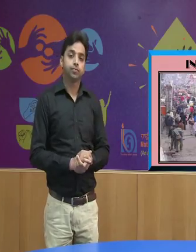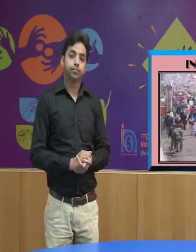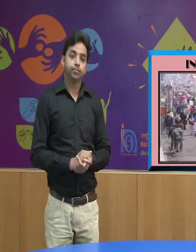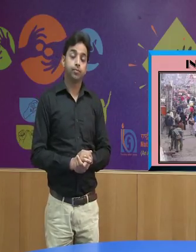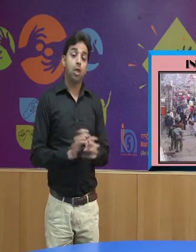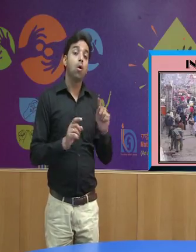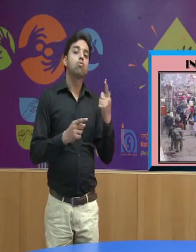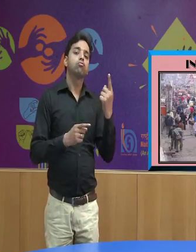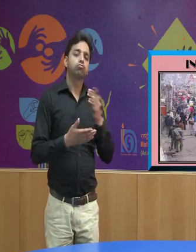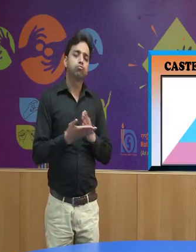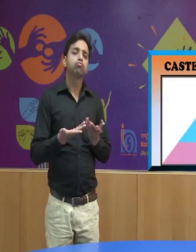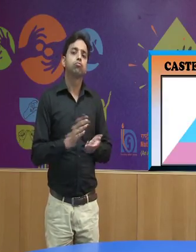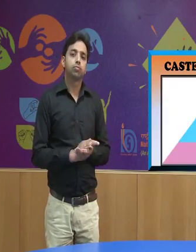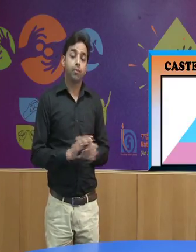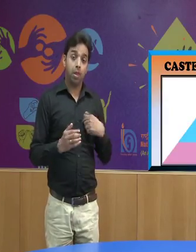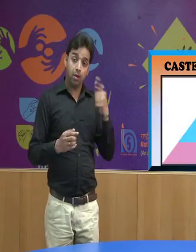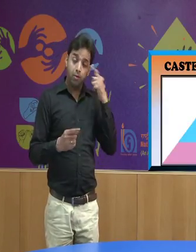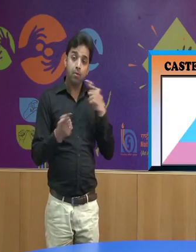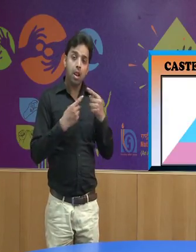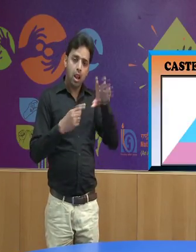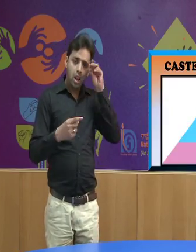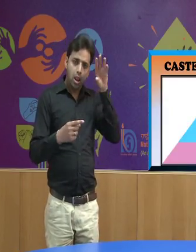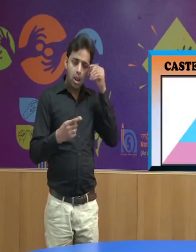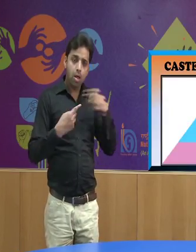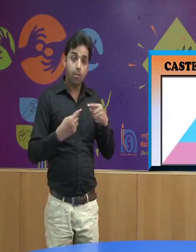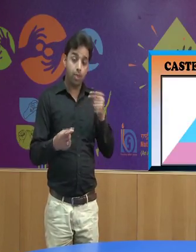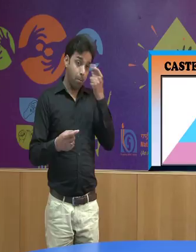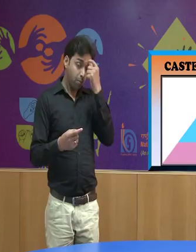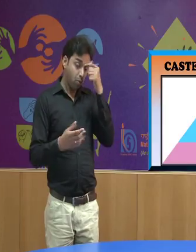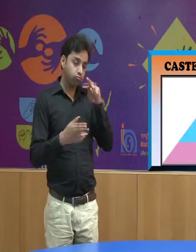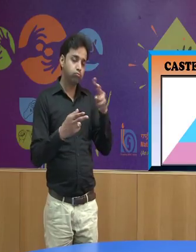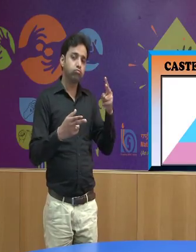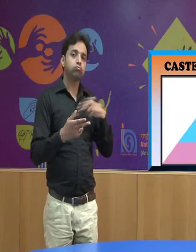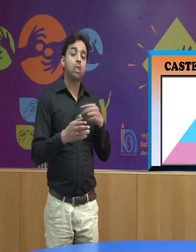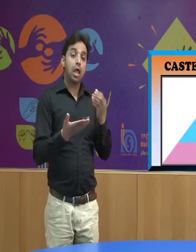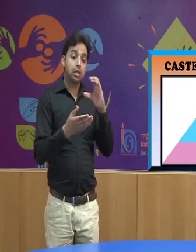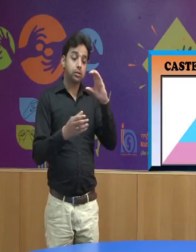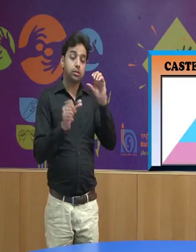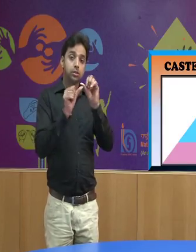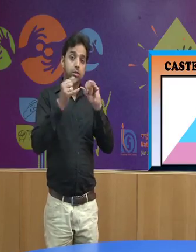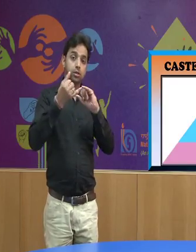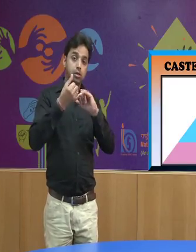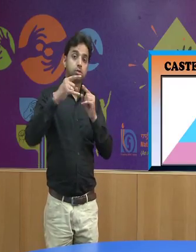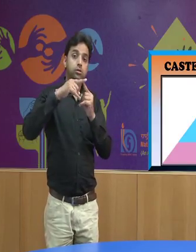First of all, we will learn about the problem of caste system in our